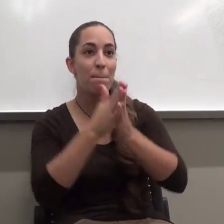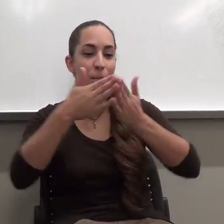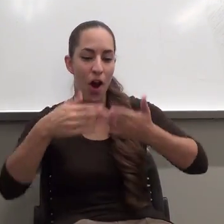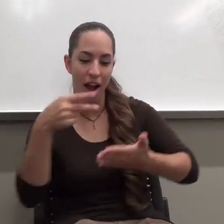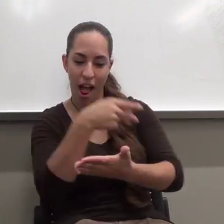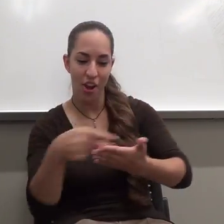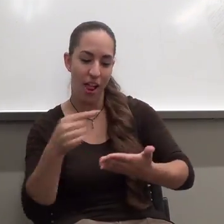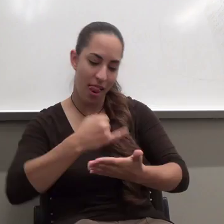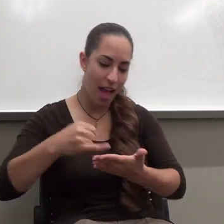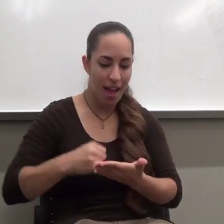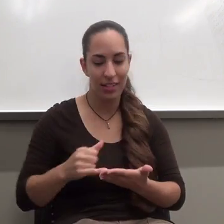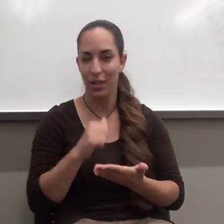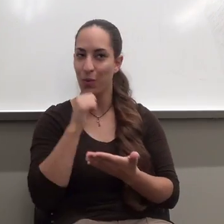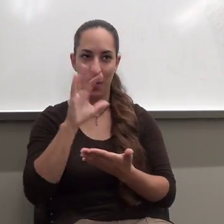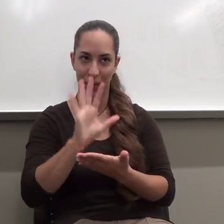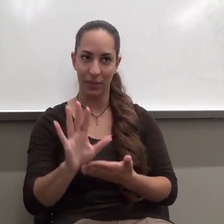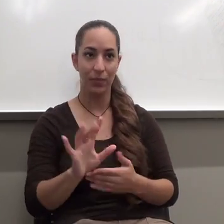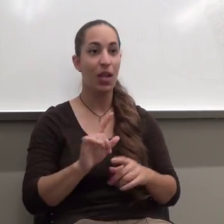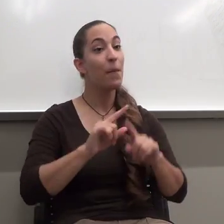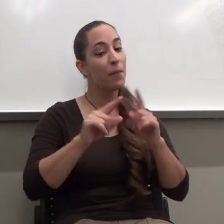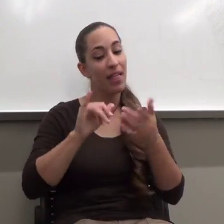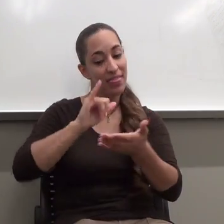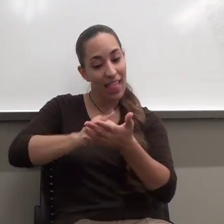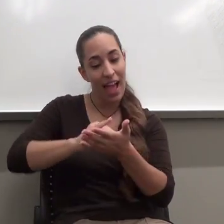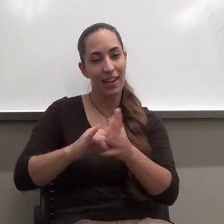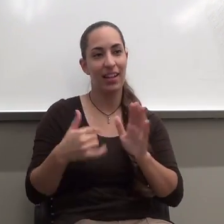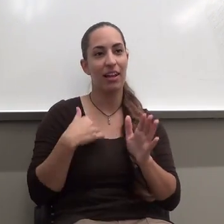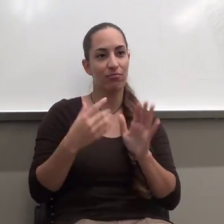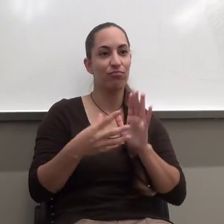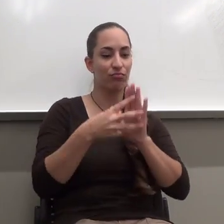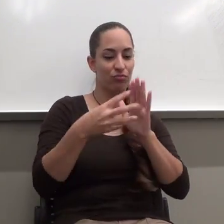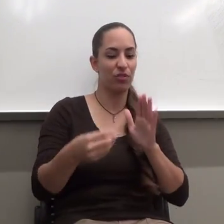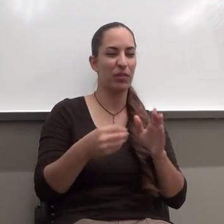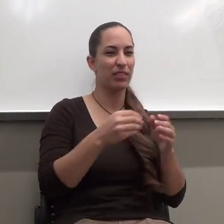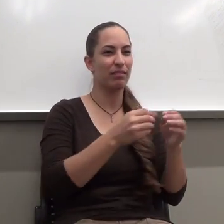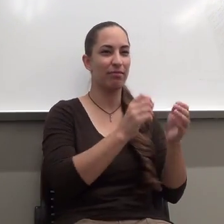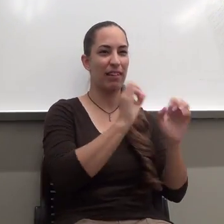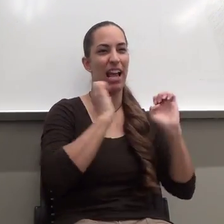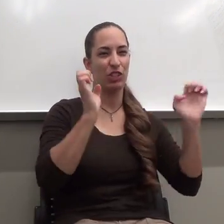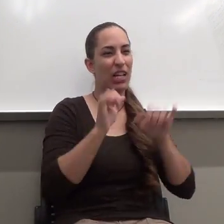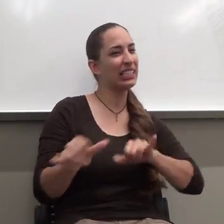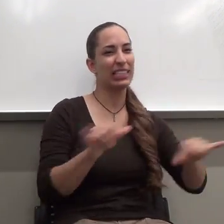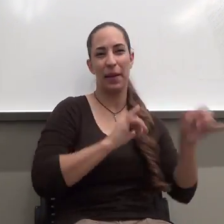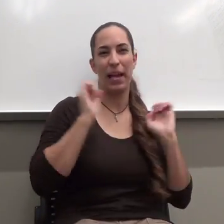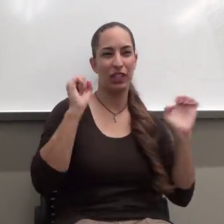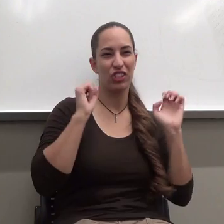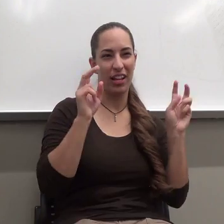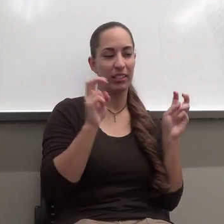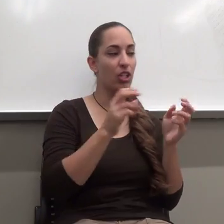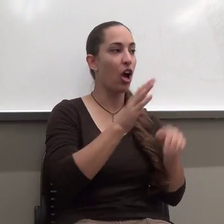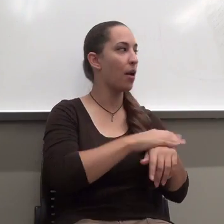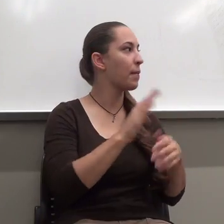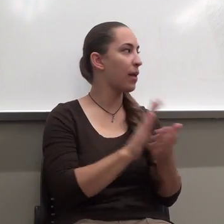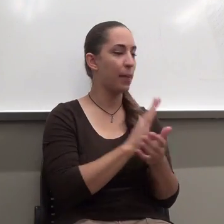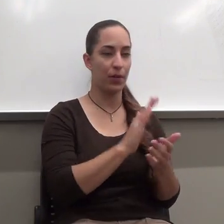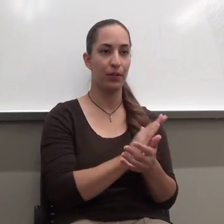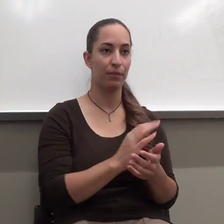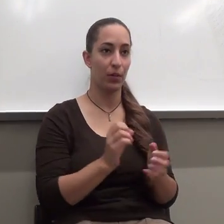out is that same exercise on a piece of paper so that you can underline and circle. There's something else you have to circle. So this is in